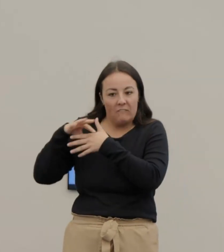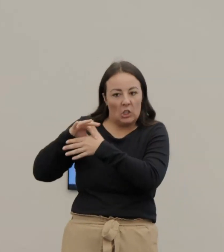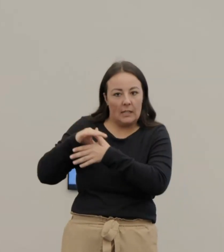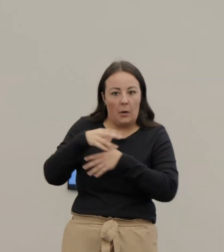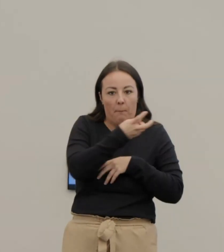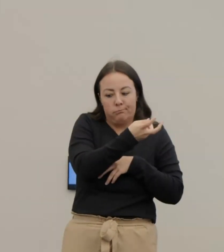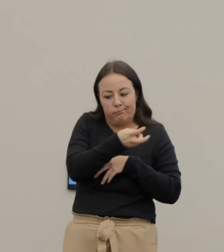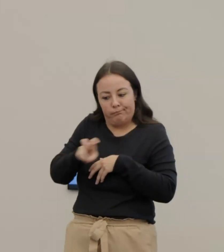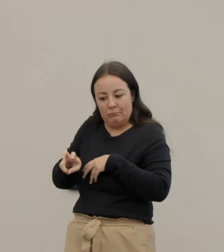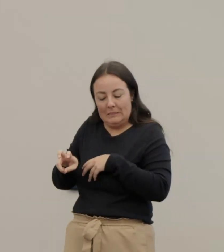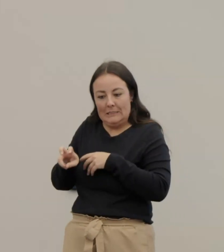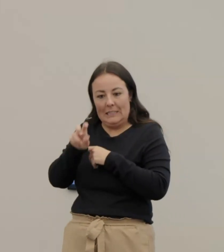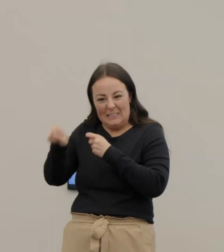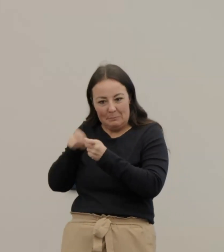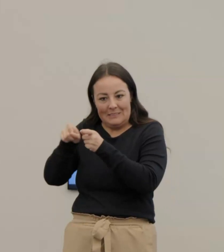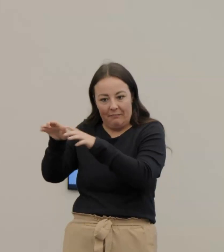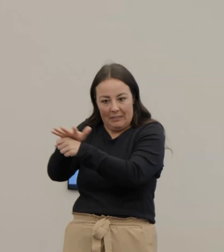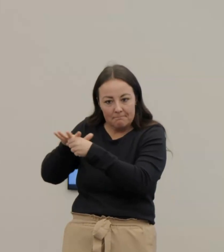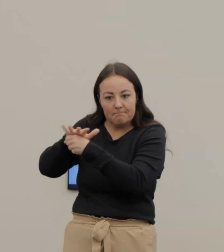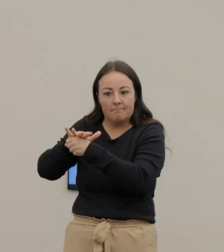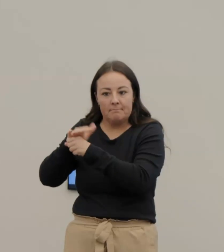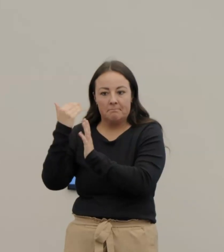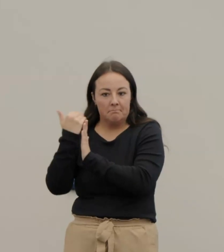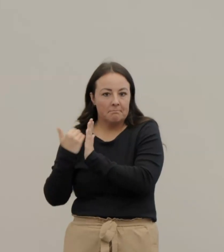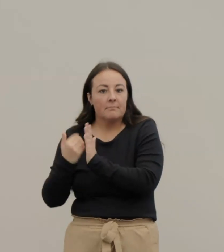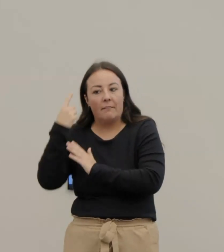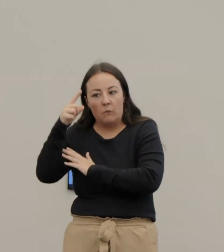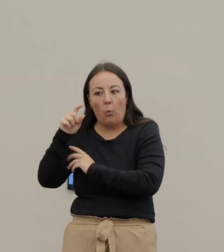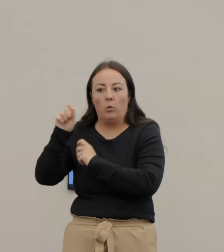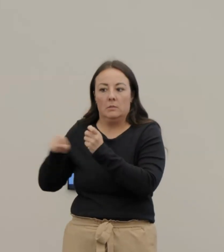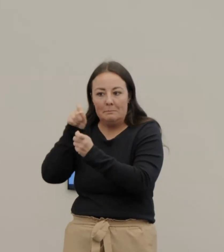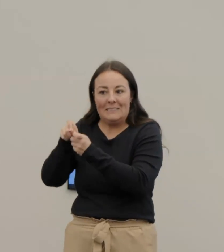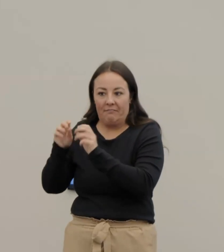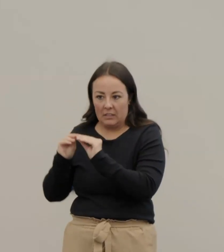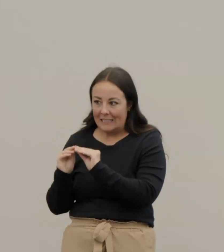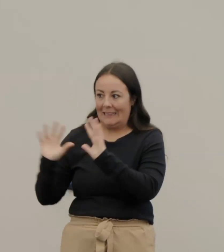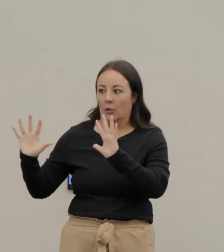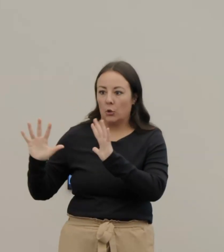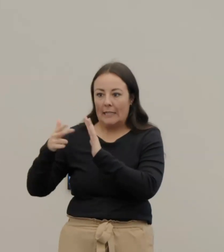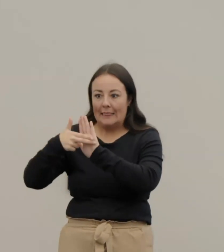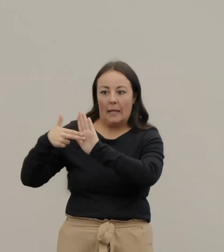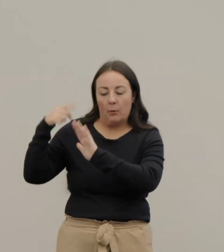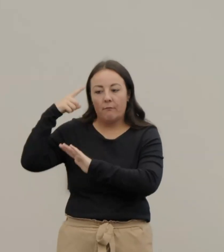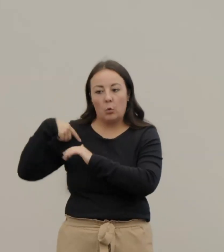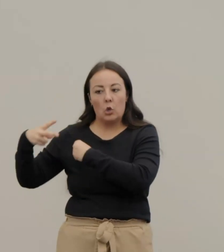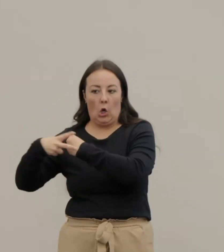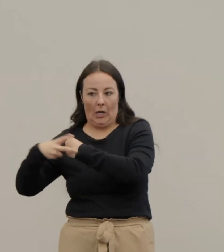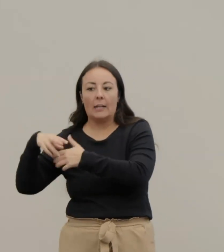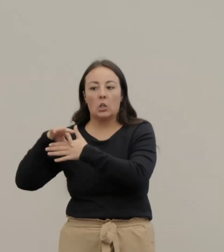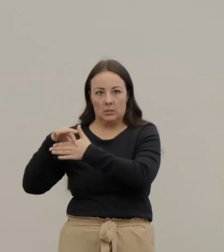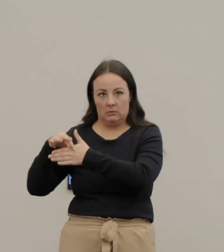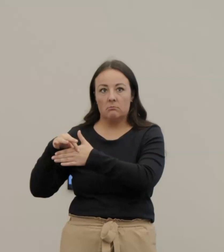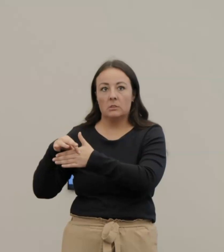management system that is for archived content and clearly labeled that way, so that everybody that looks at the